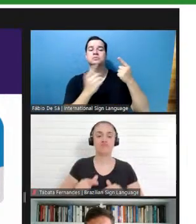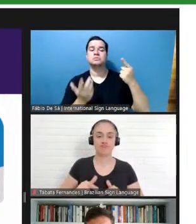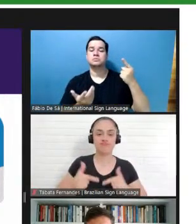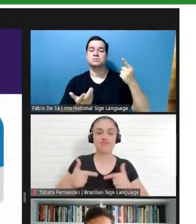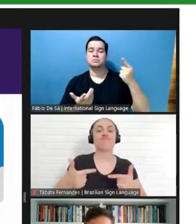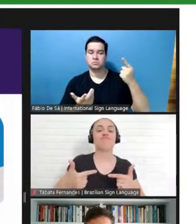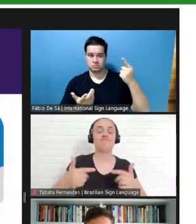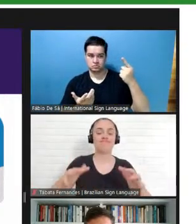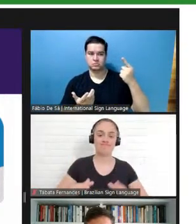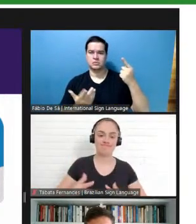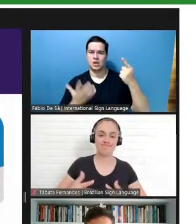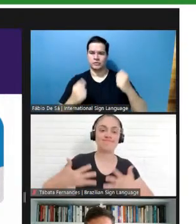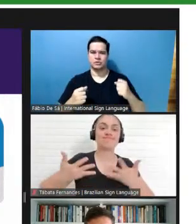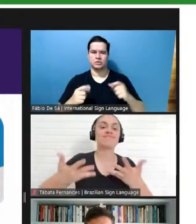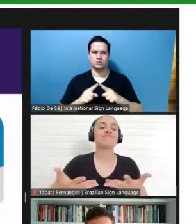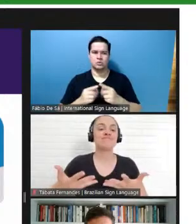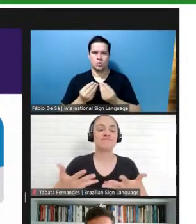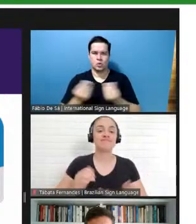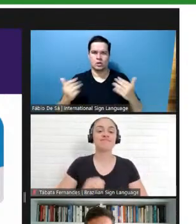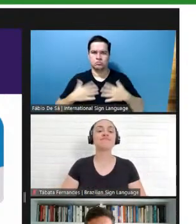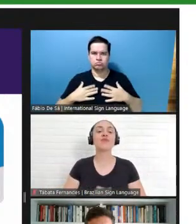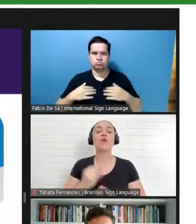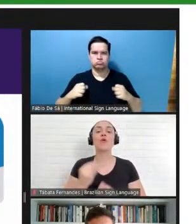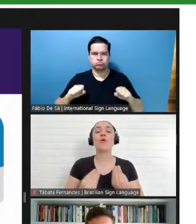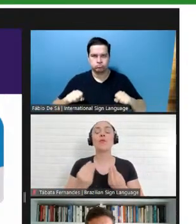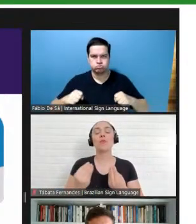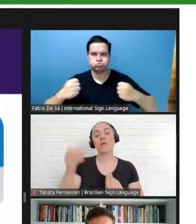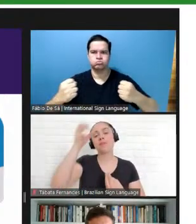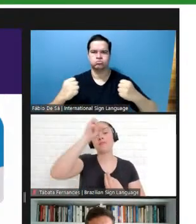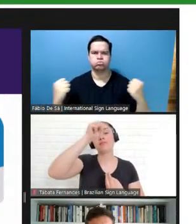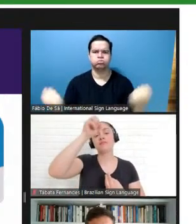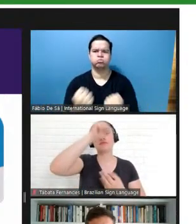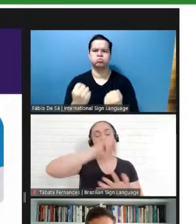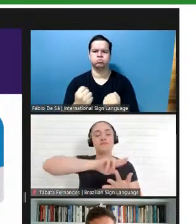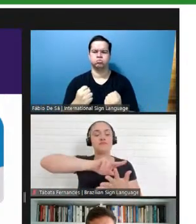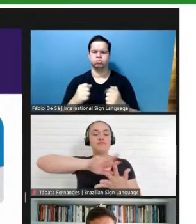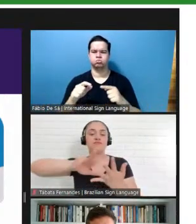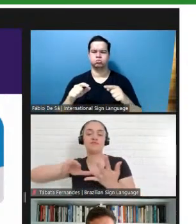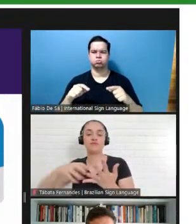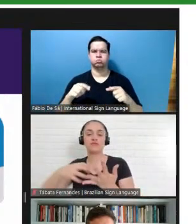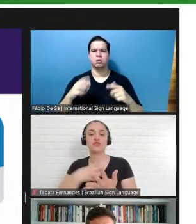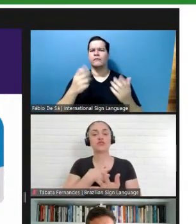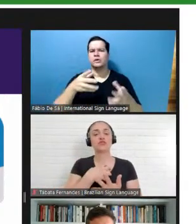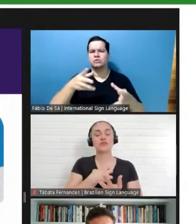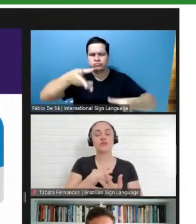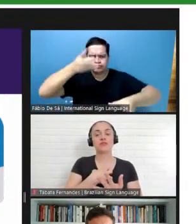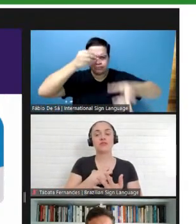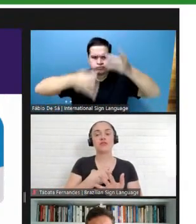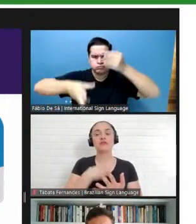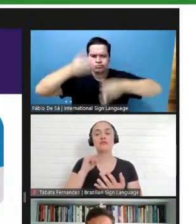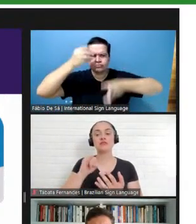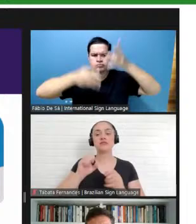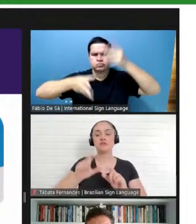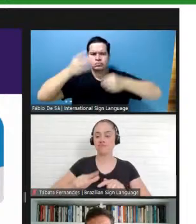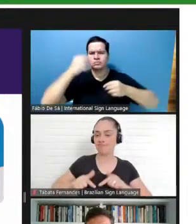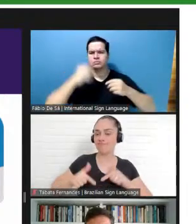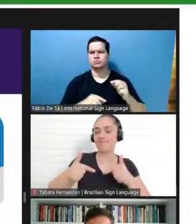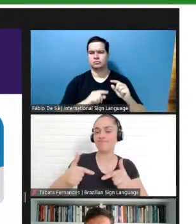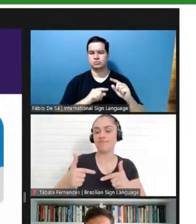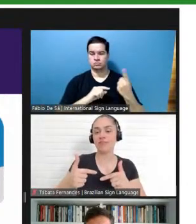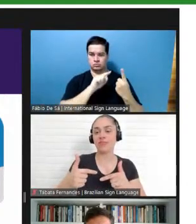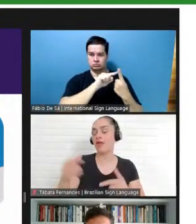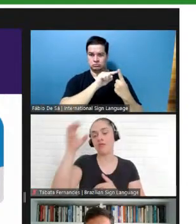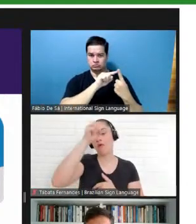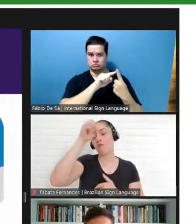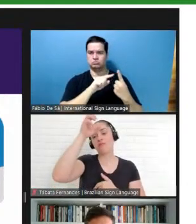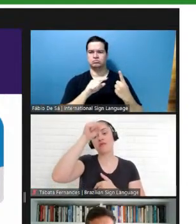learners engage with learning in different ways. And if they're not truly engaged, they won't learn things in a way that they'll be able